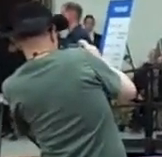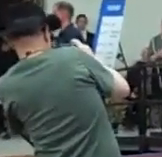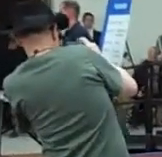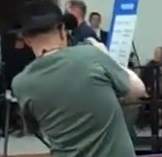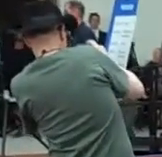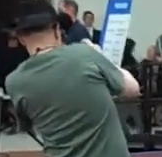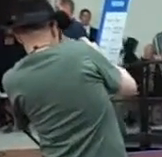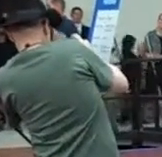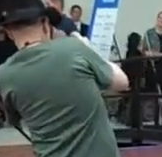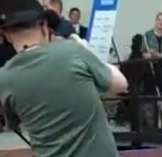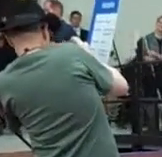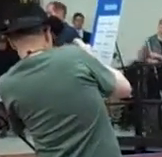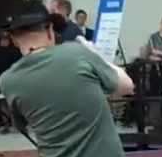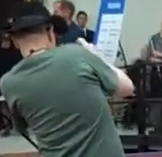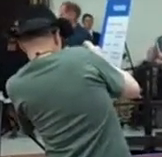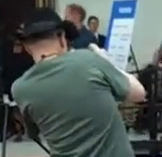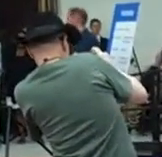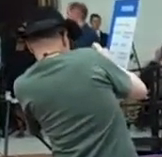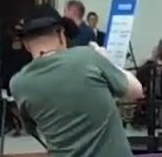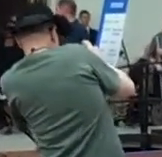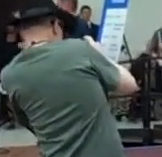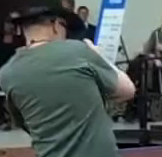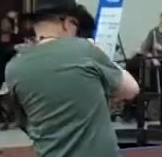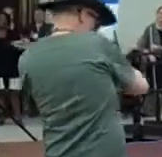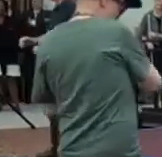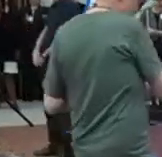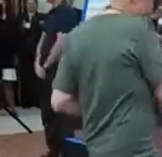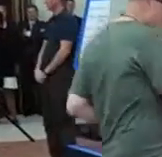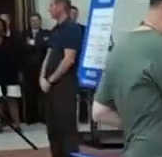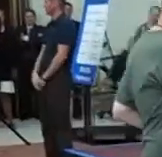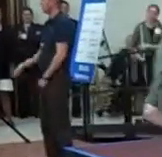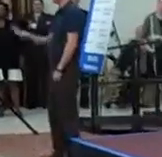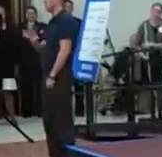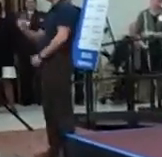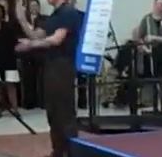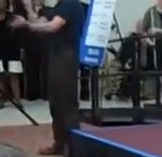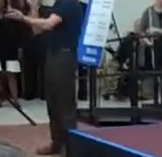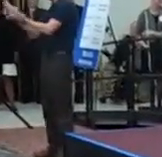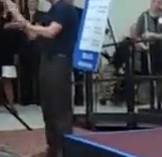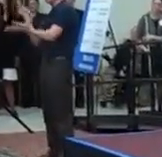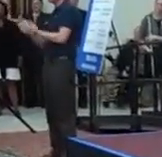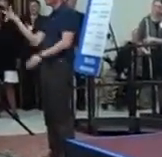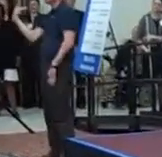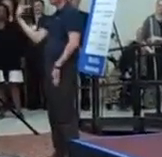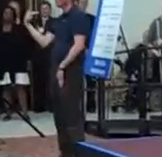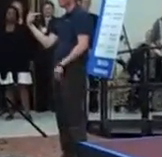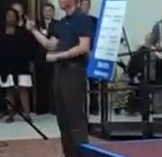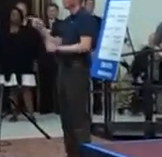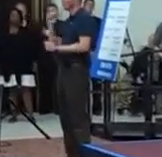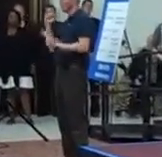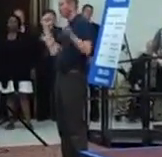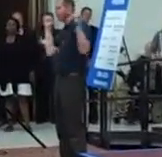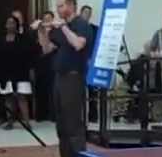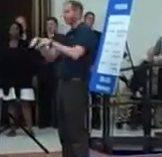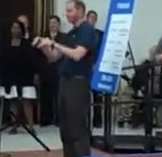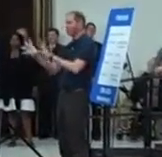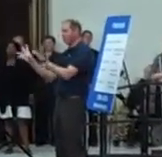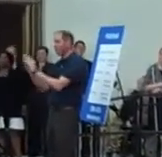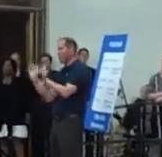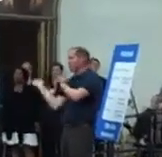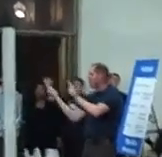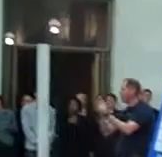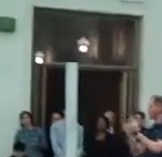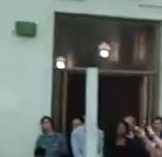stewardship. It's interesting. Every couple weeks, we get together, all of the city department heads, and